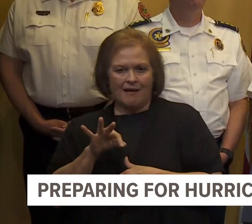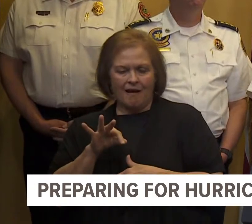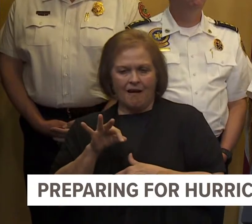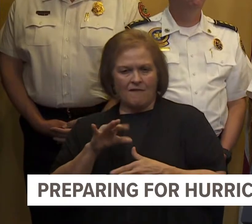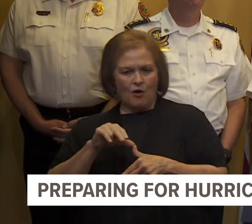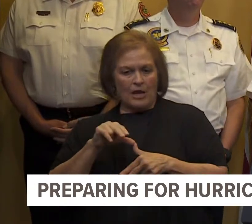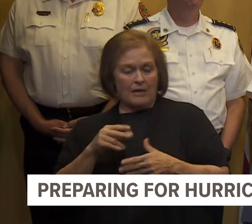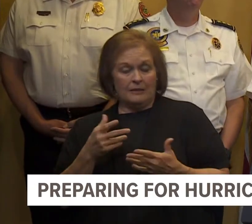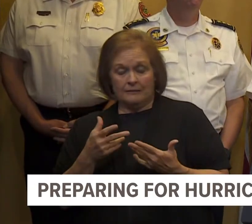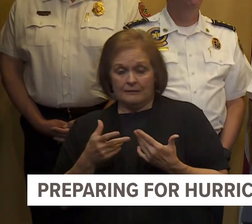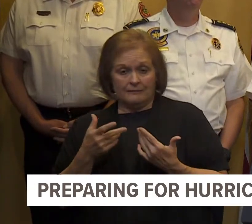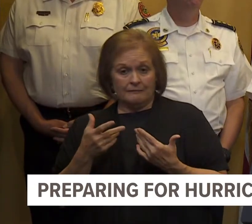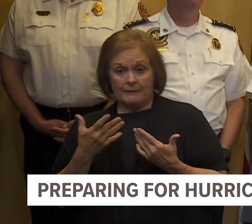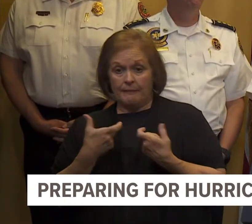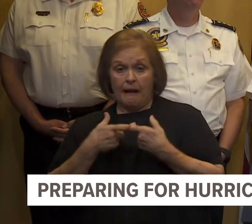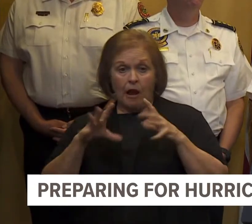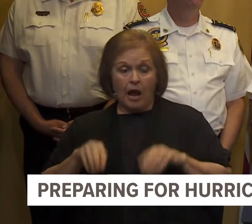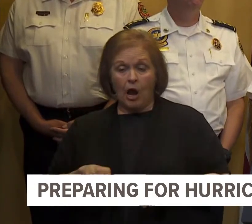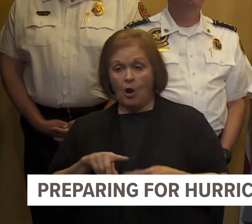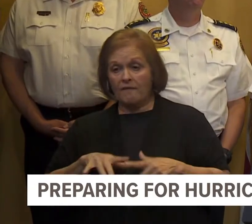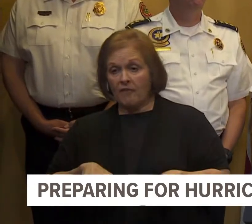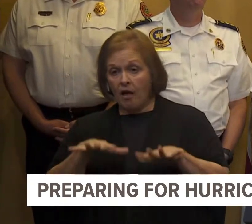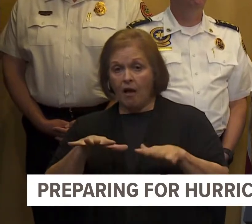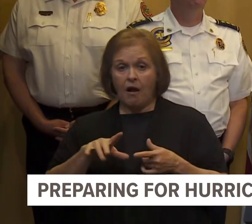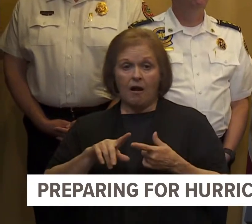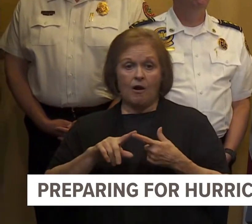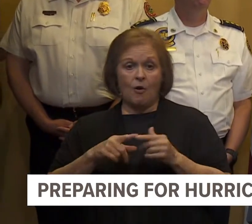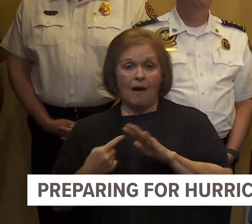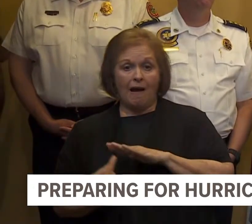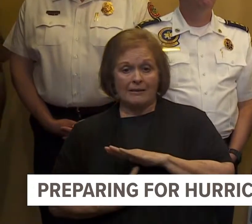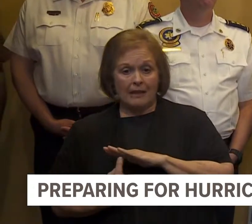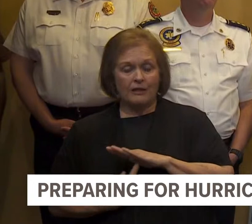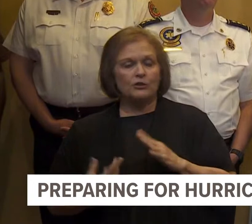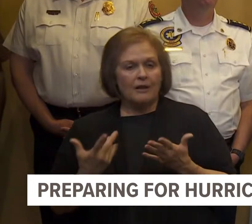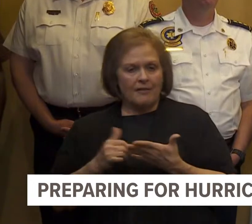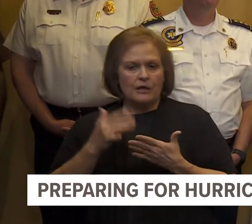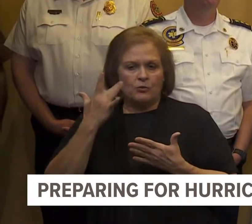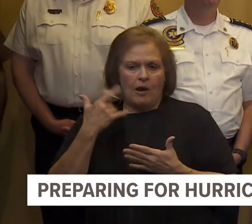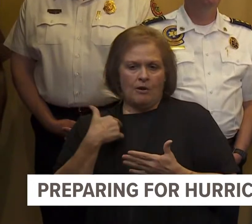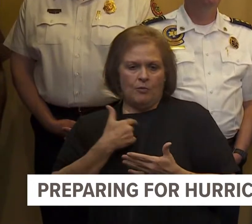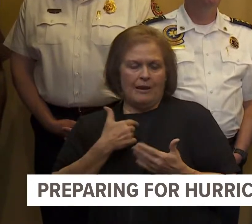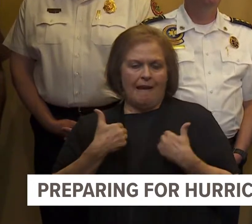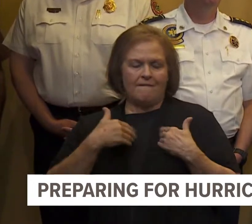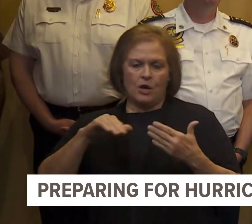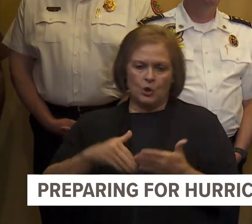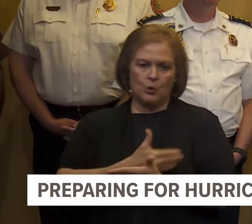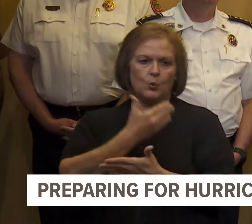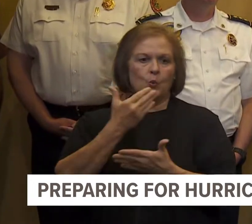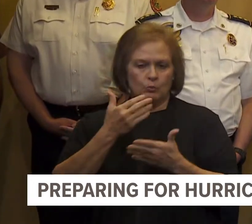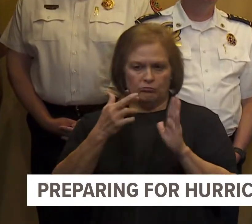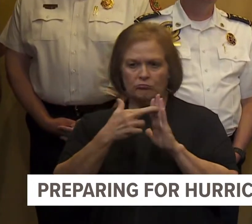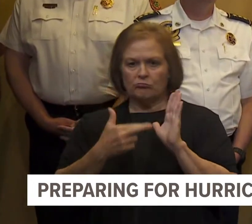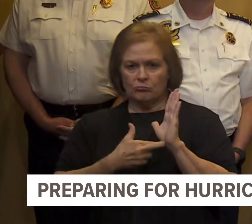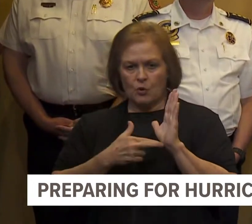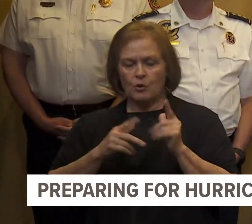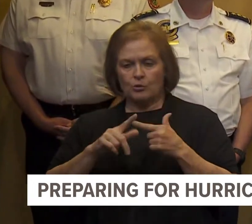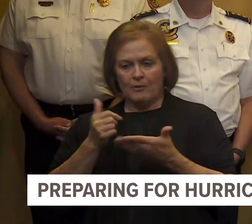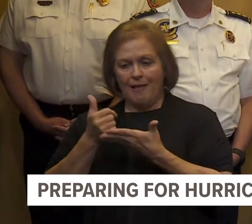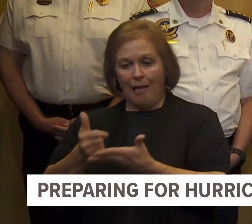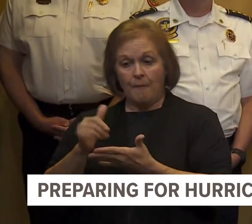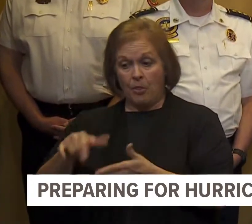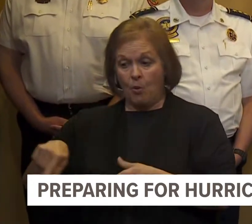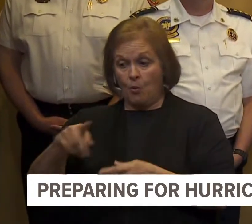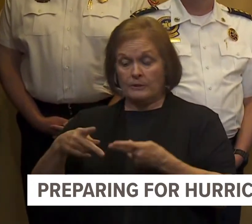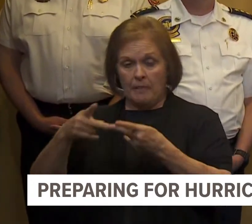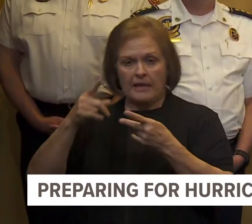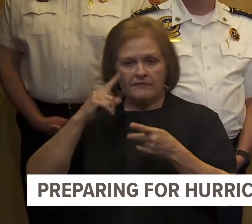it's power outages, flooding, or isolation. And so that's why we have some sort of new guidelines to assist these